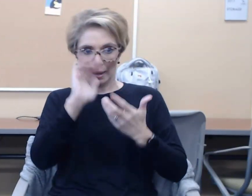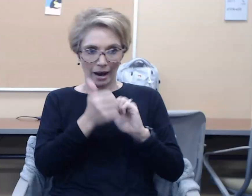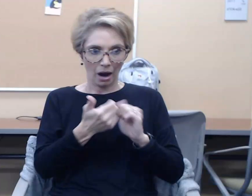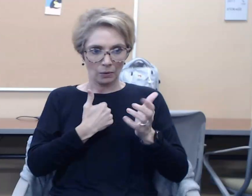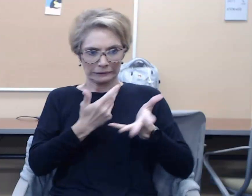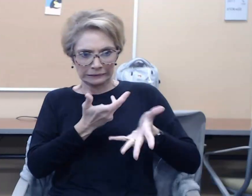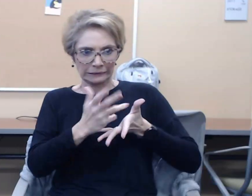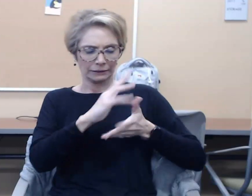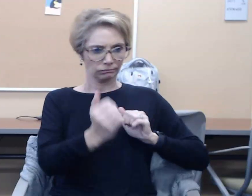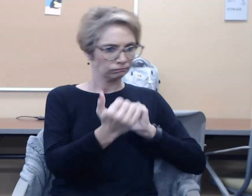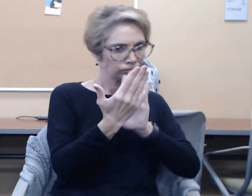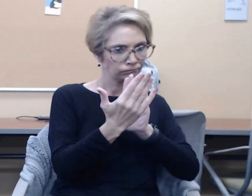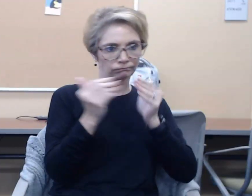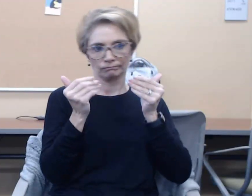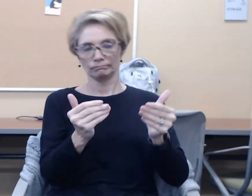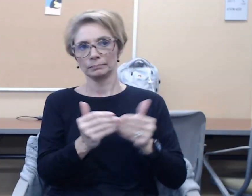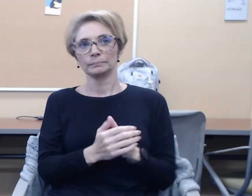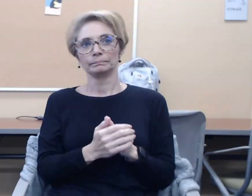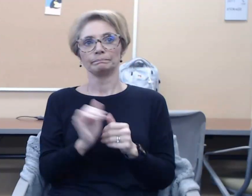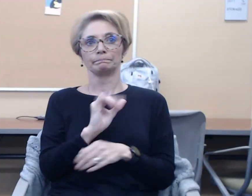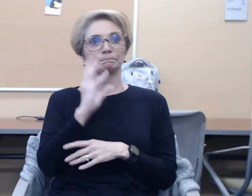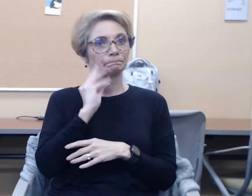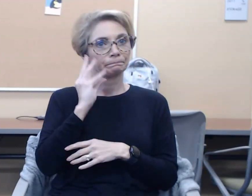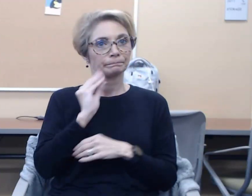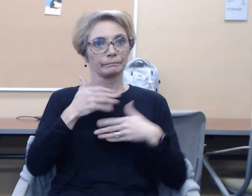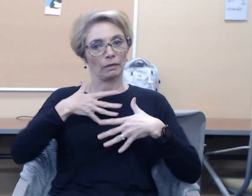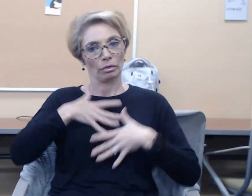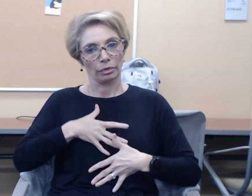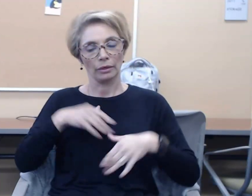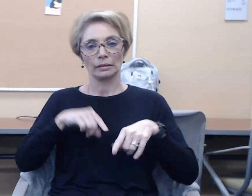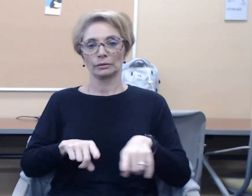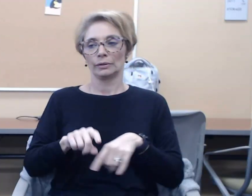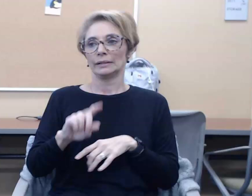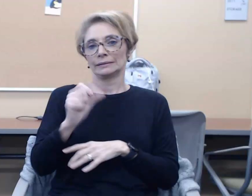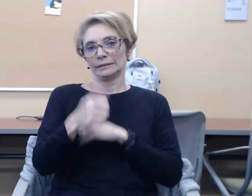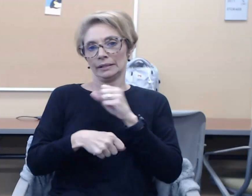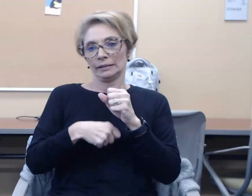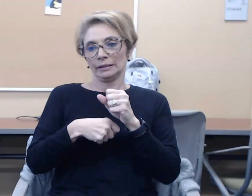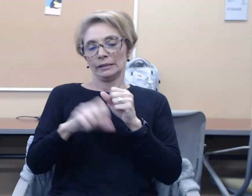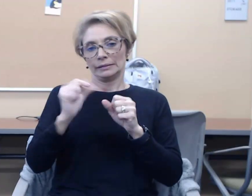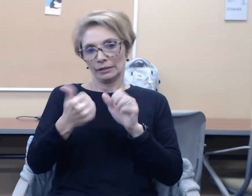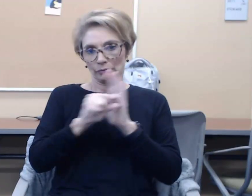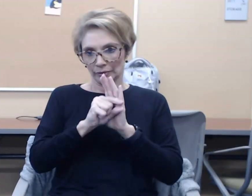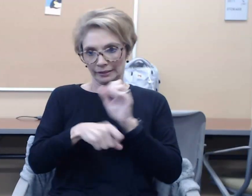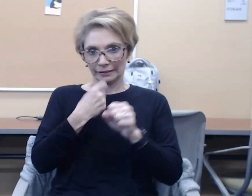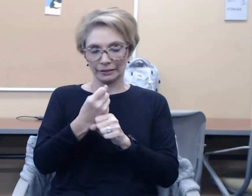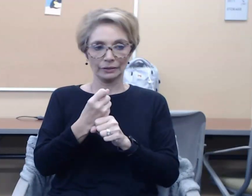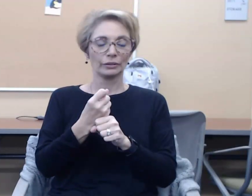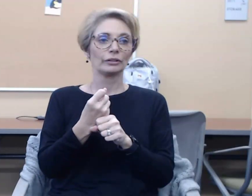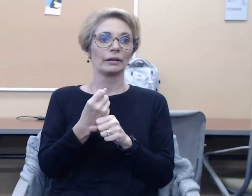on. I also experienced depression during my sophomore year of high school and at various times throughout COVID. And to